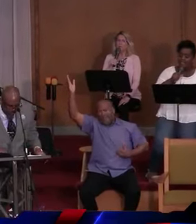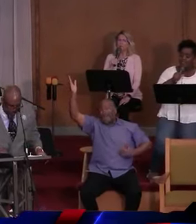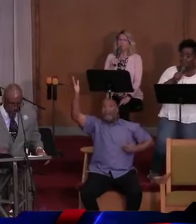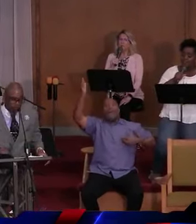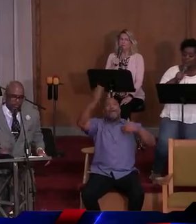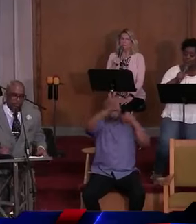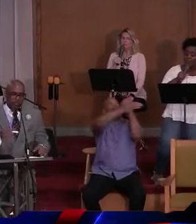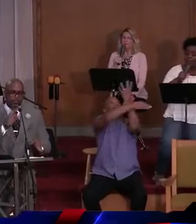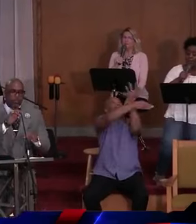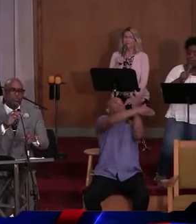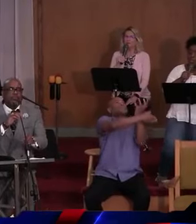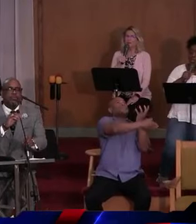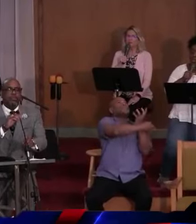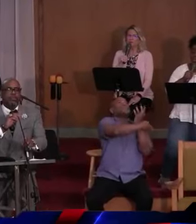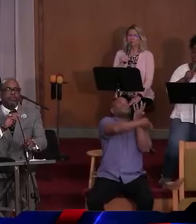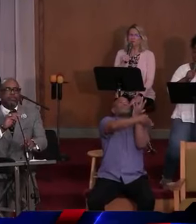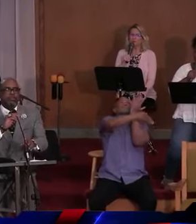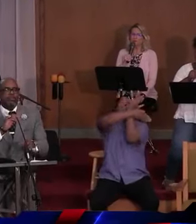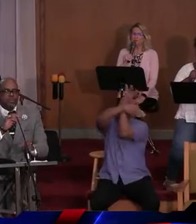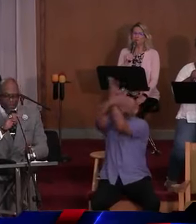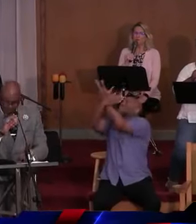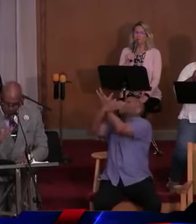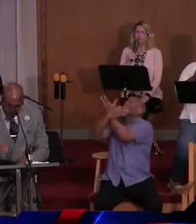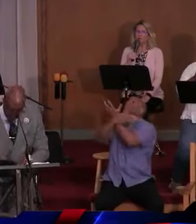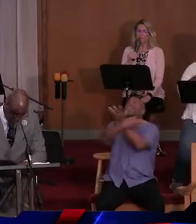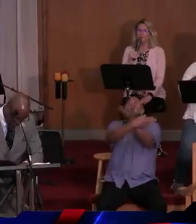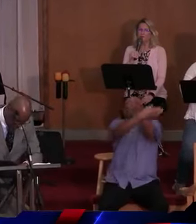I'm desperate for you.